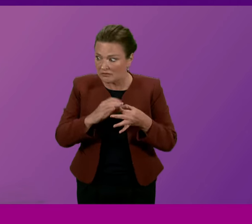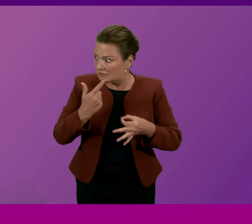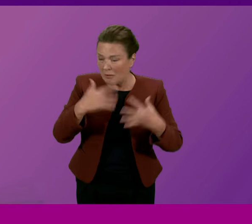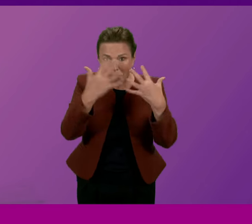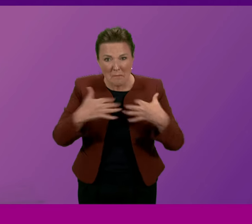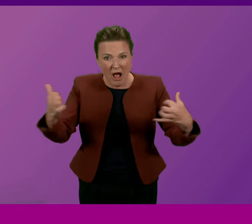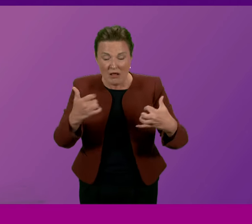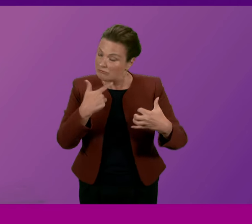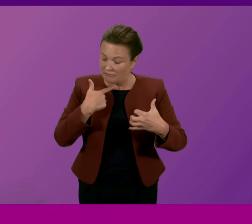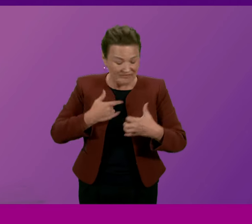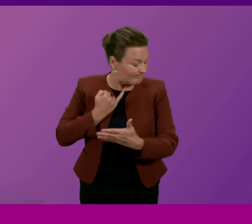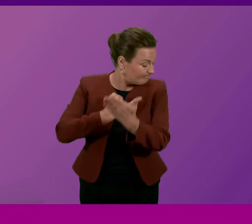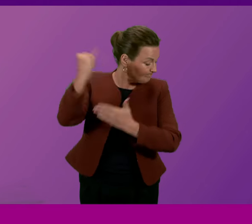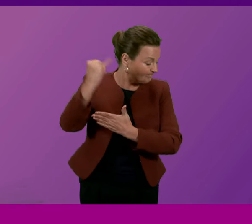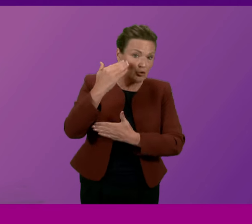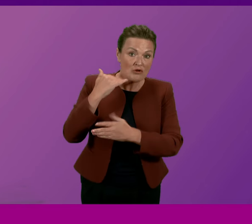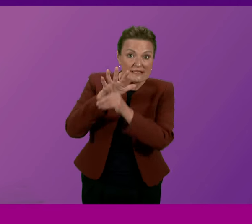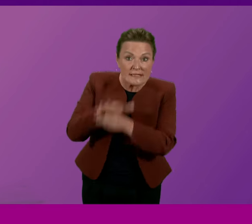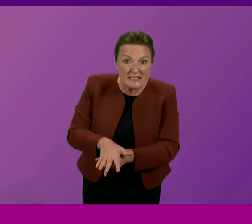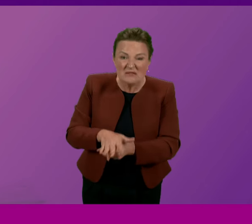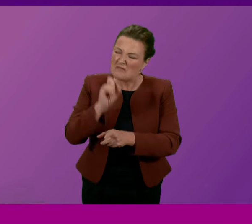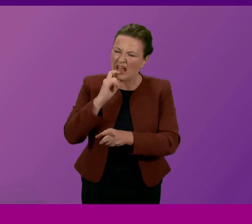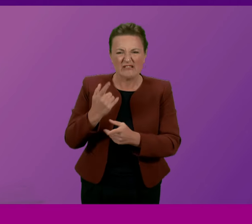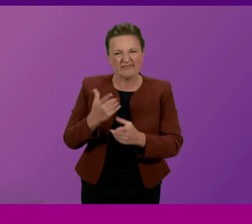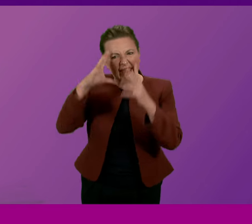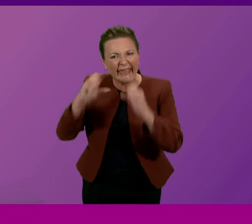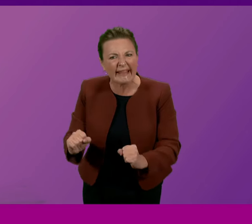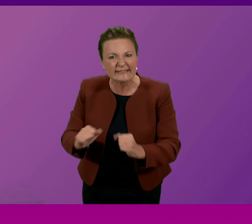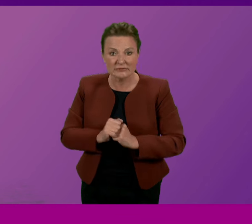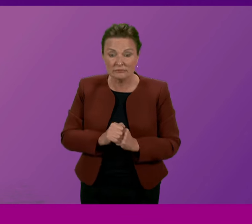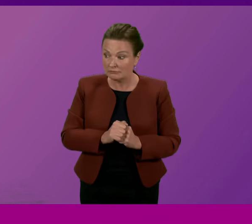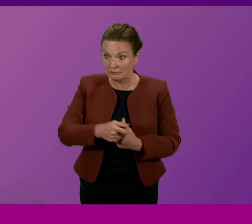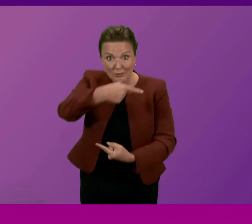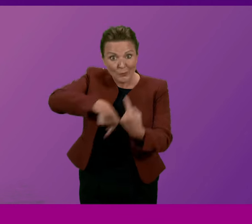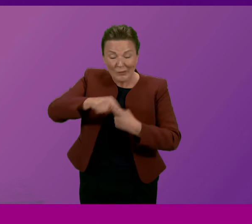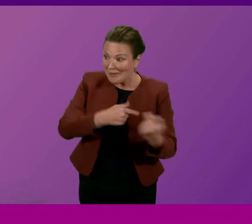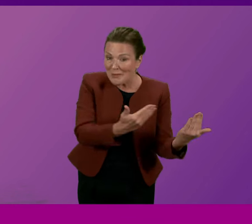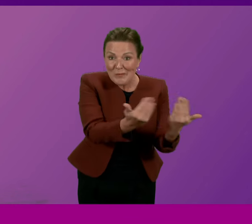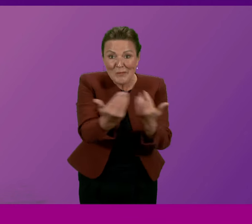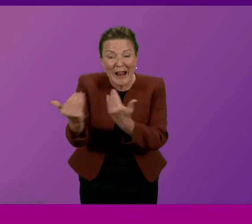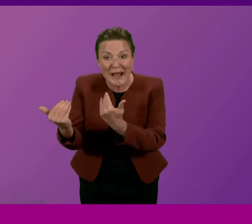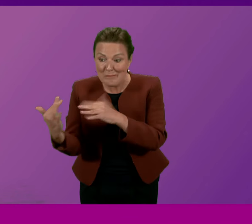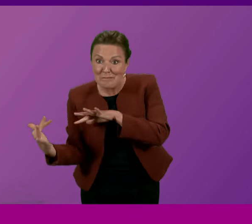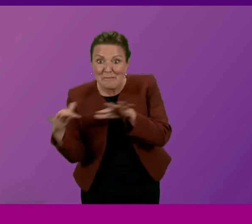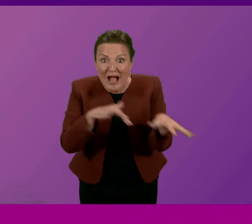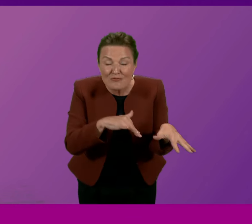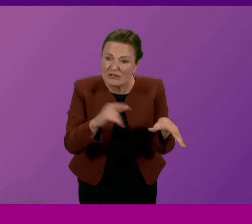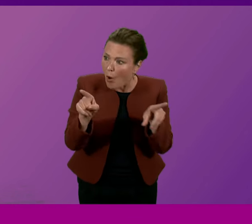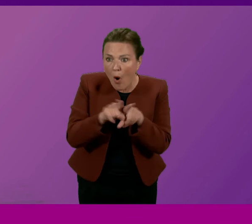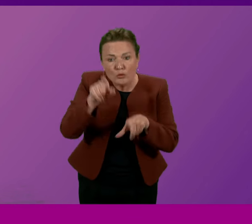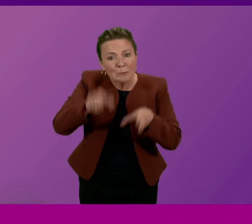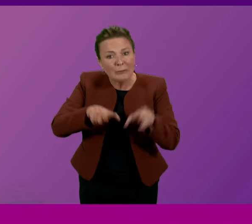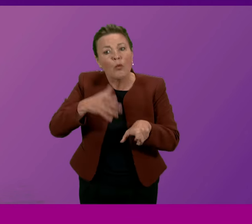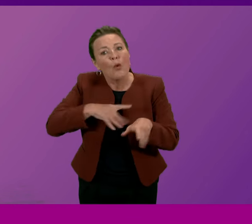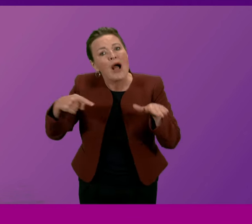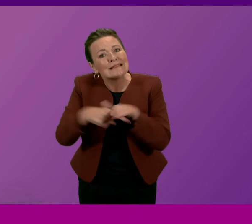against racism and bigotry. Together, we have welcomed migrants and those seeking asylum. And together,